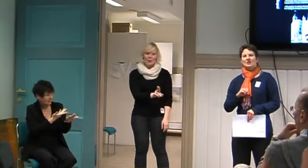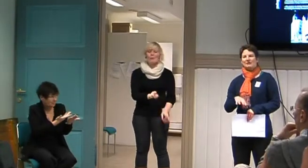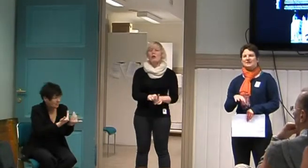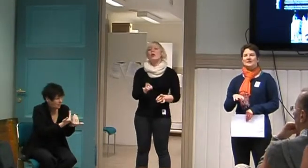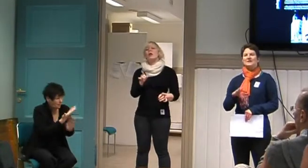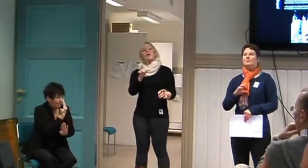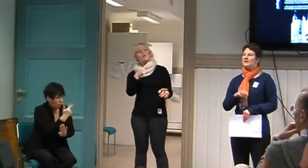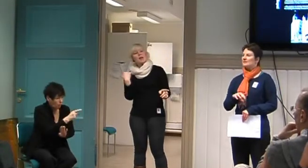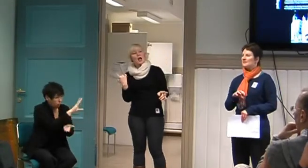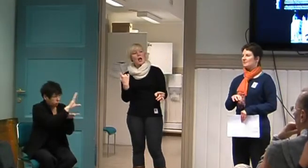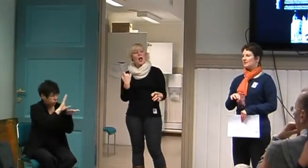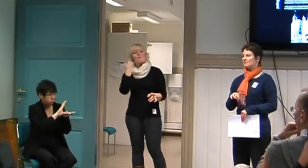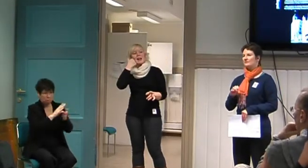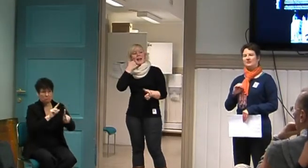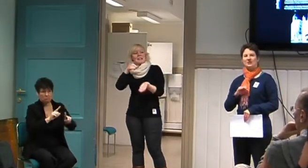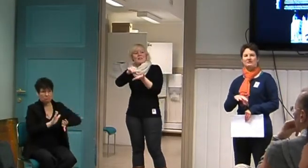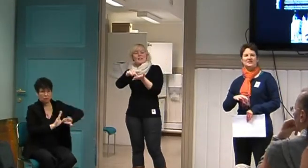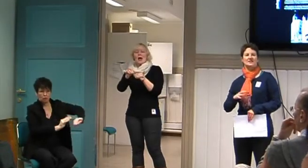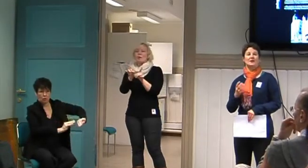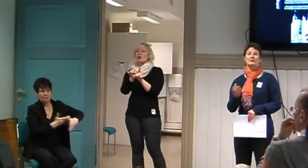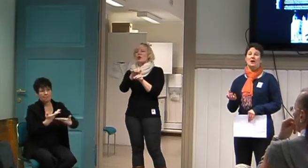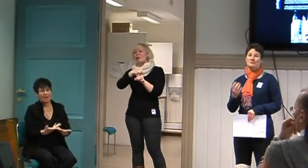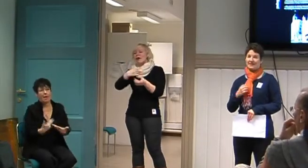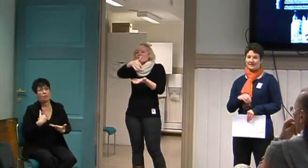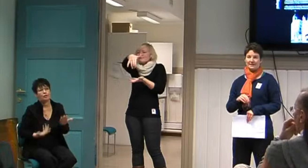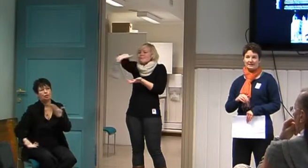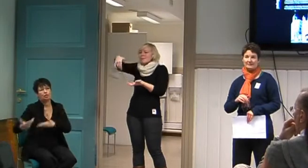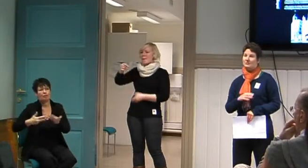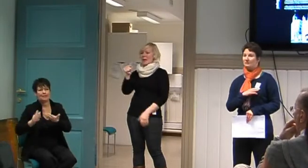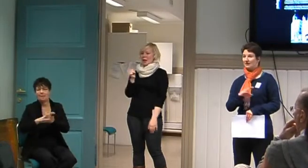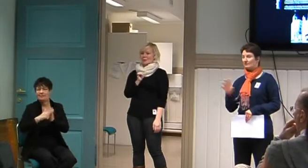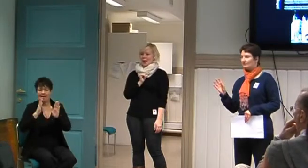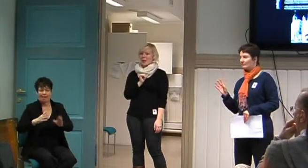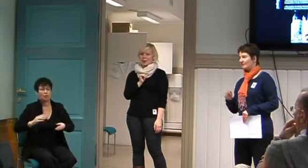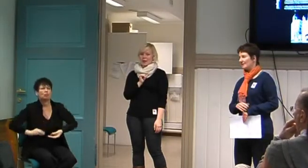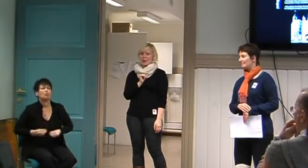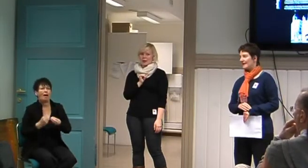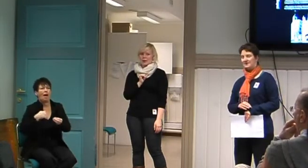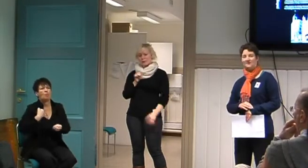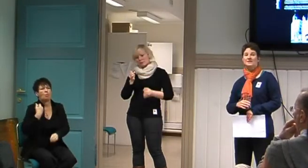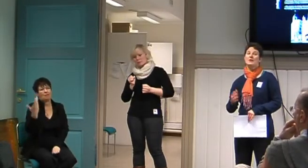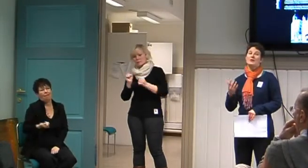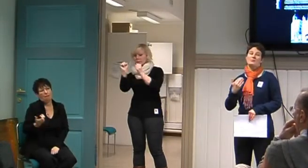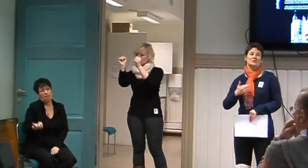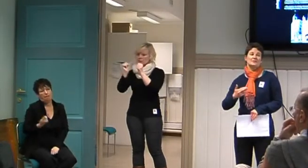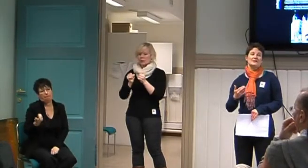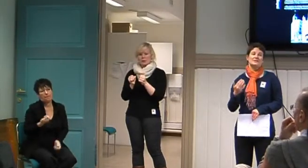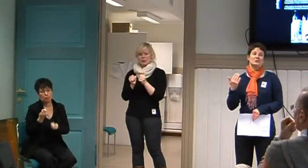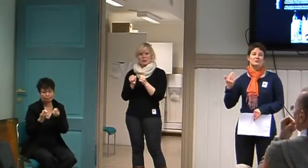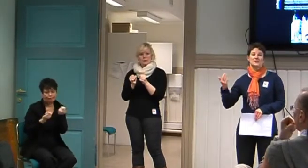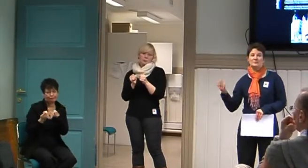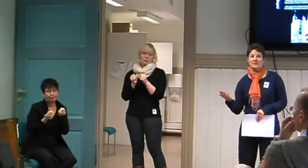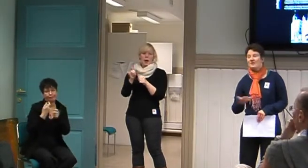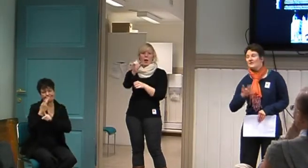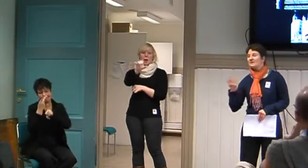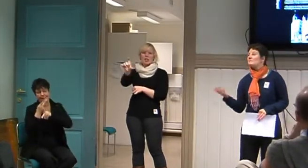as a charity we are responsible for generating our own income to run the palaces, which means, of